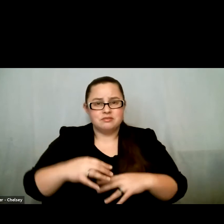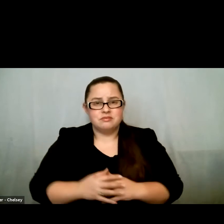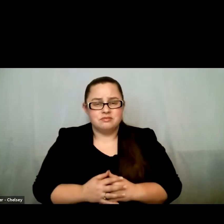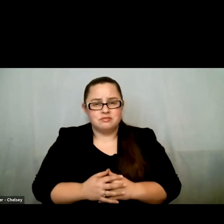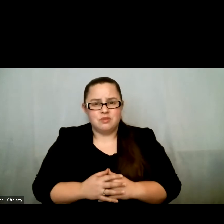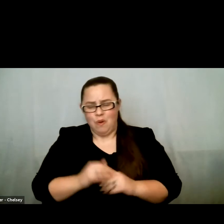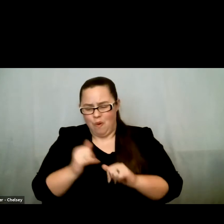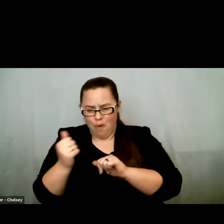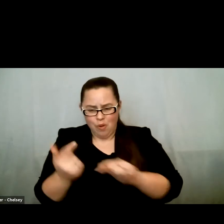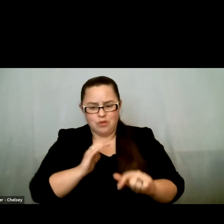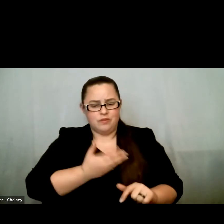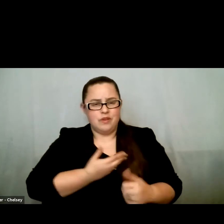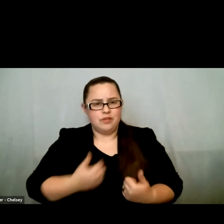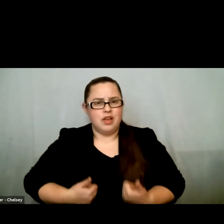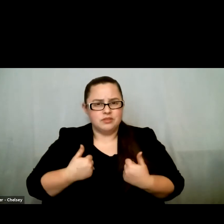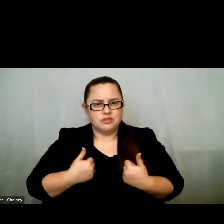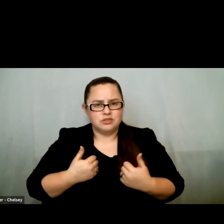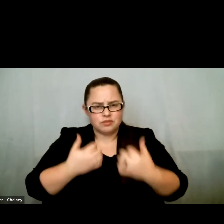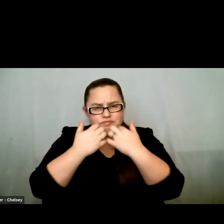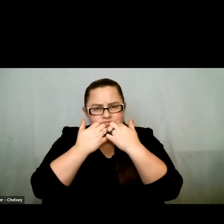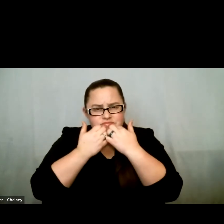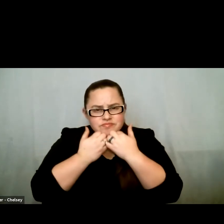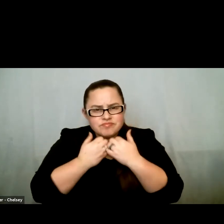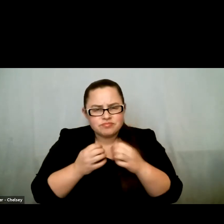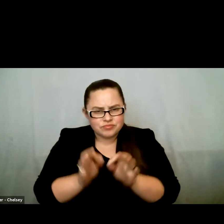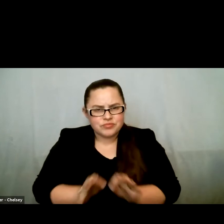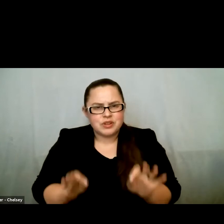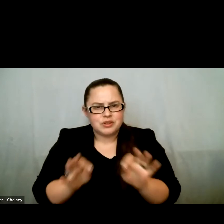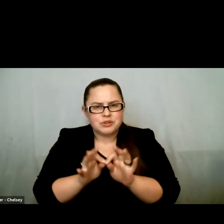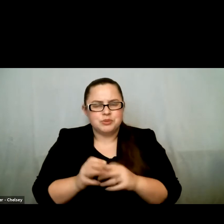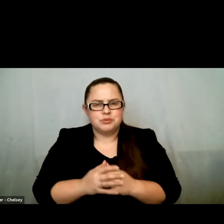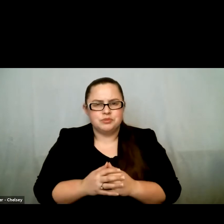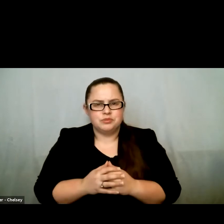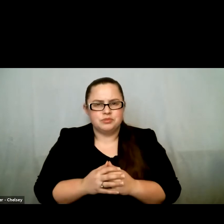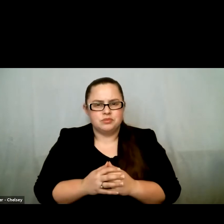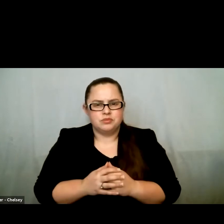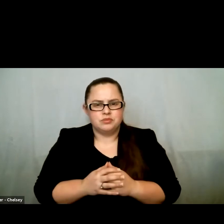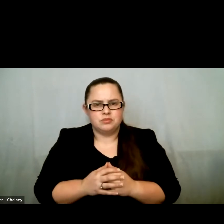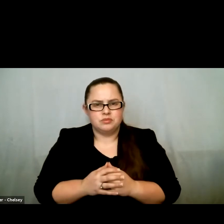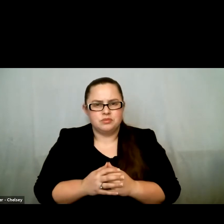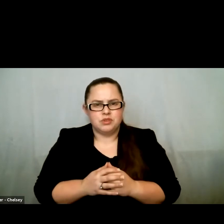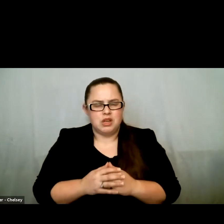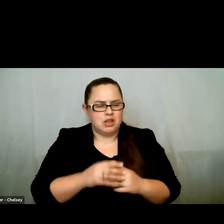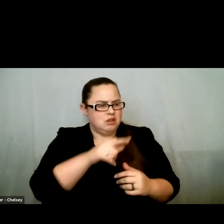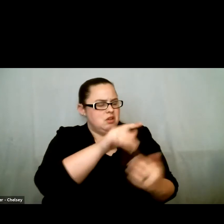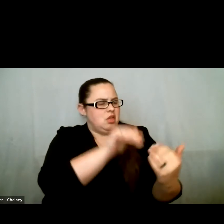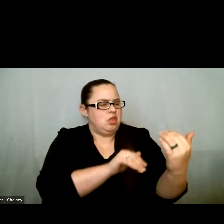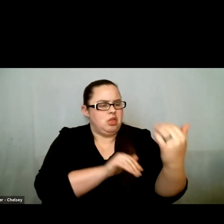all of our lives have value. You cannot look at anybody else having less value than your own.